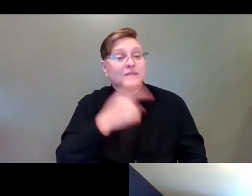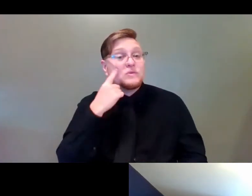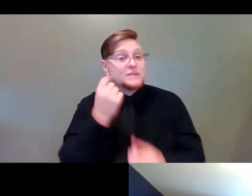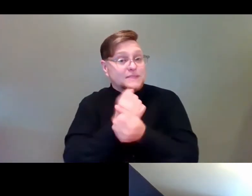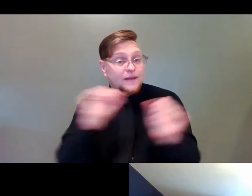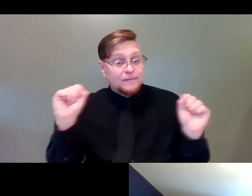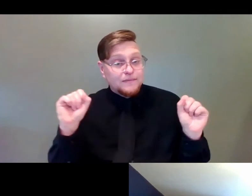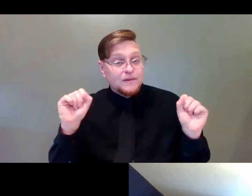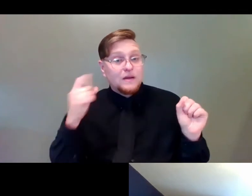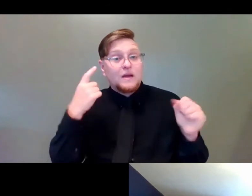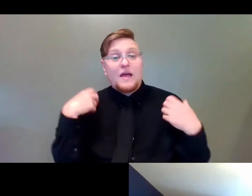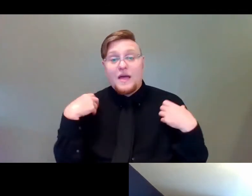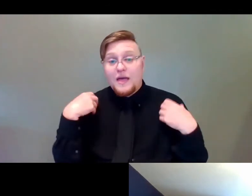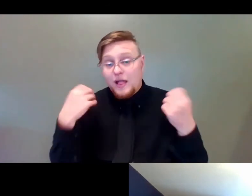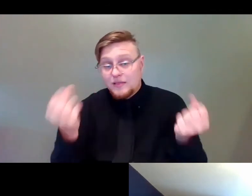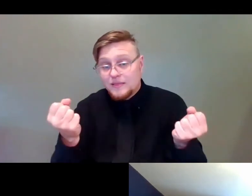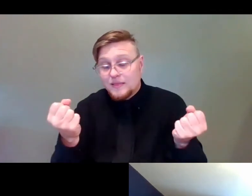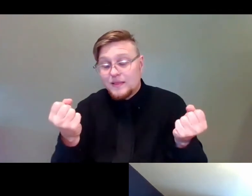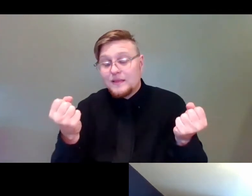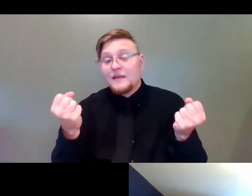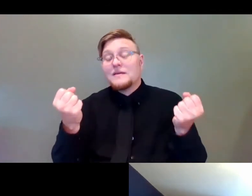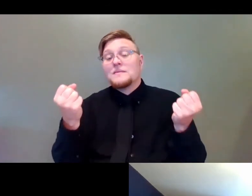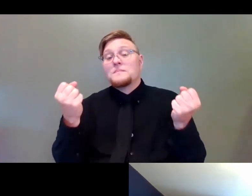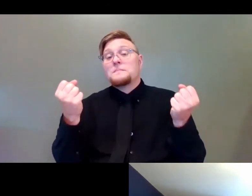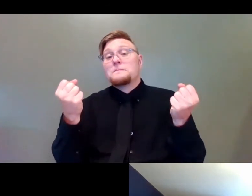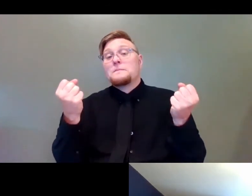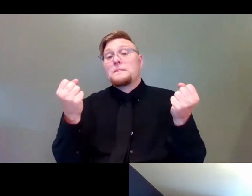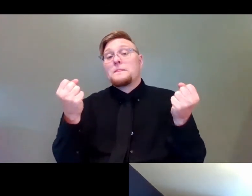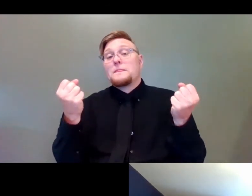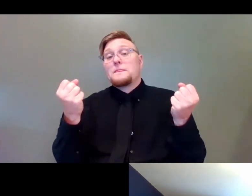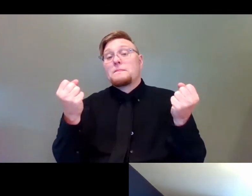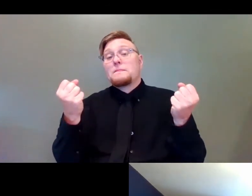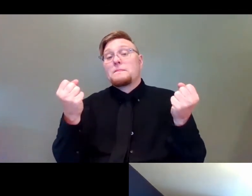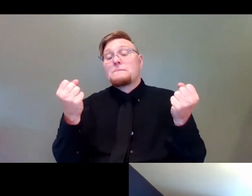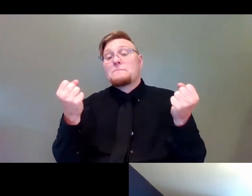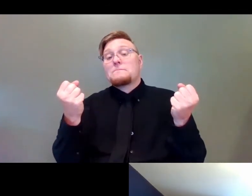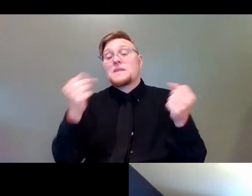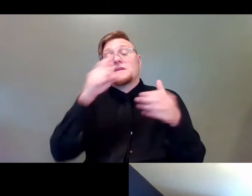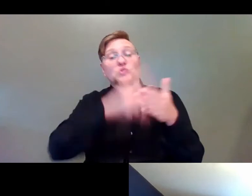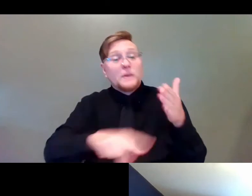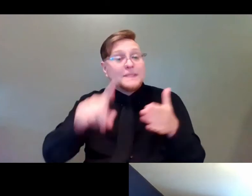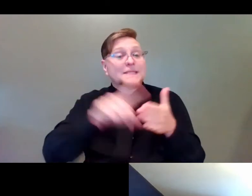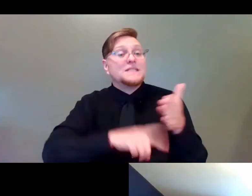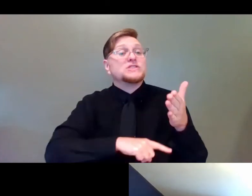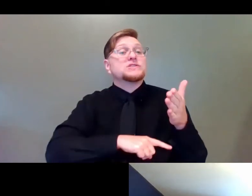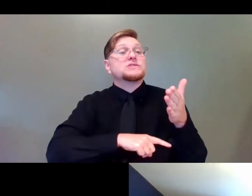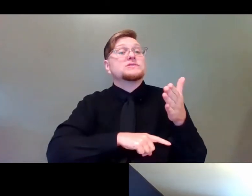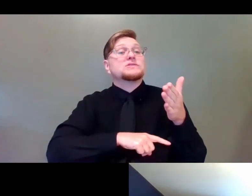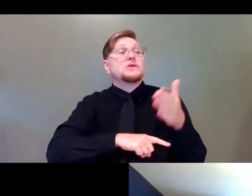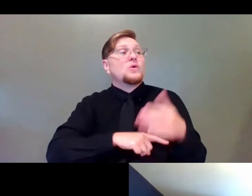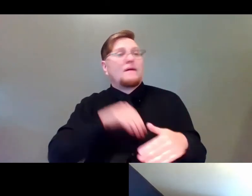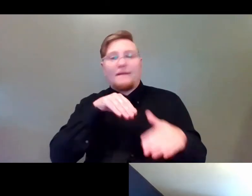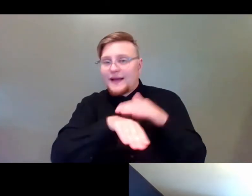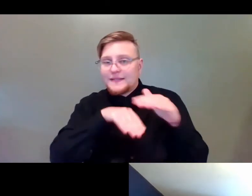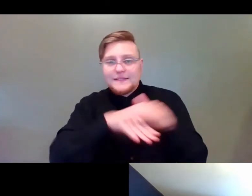need to stay healthy, and if there are any discrimination or where they're not getting the